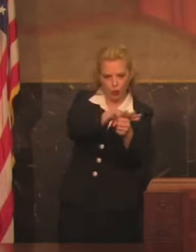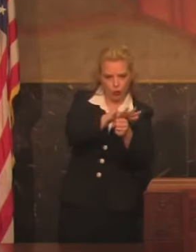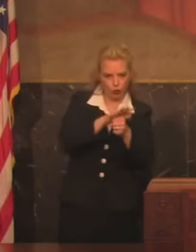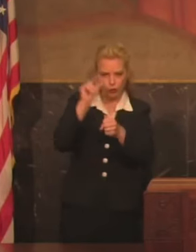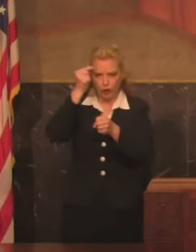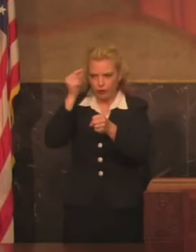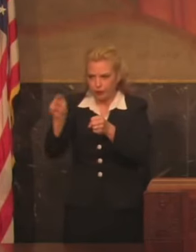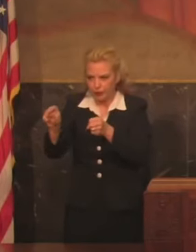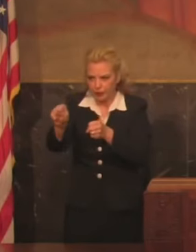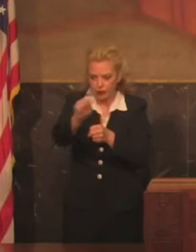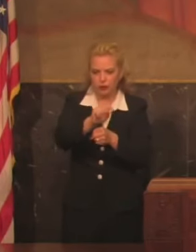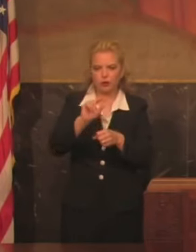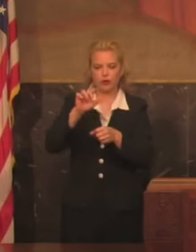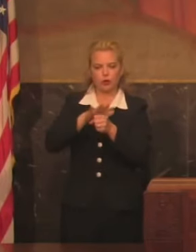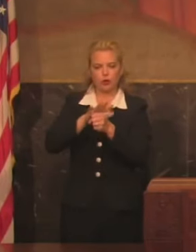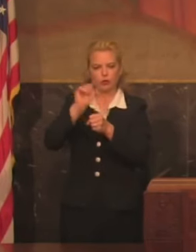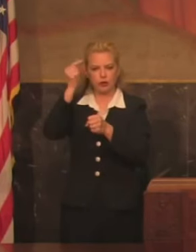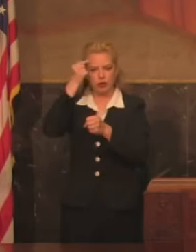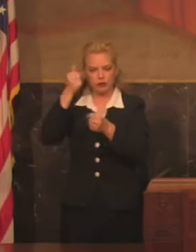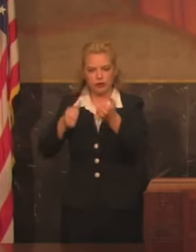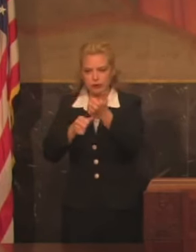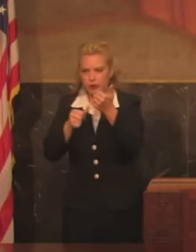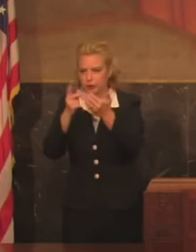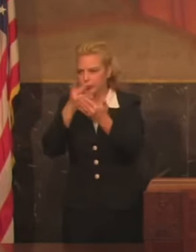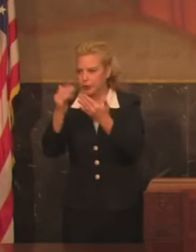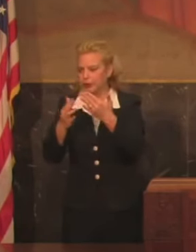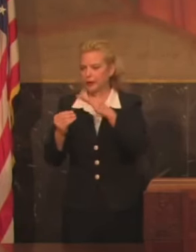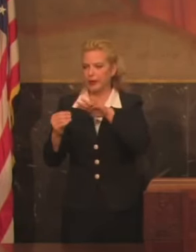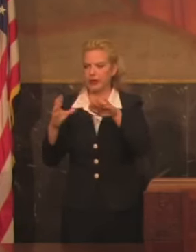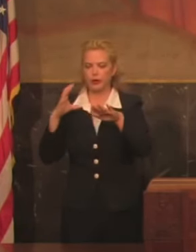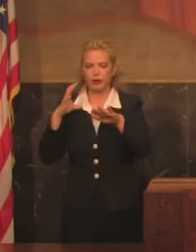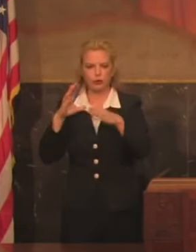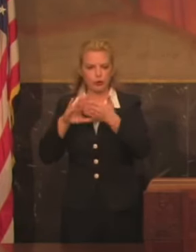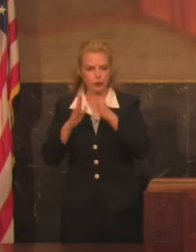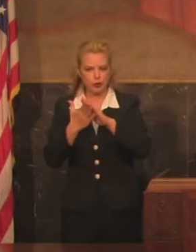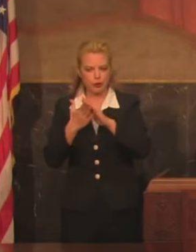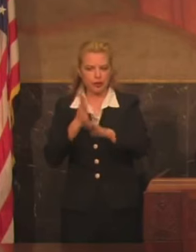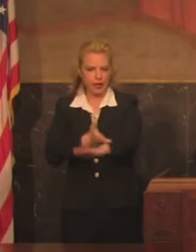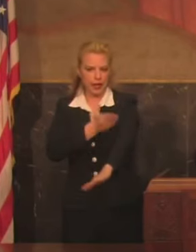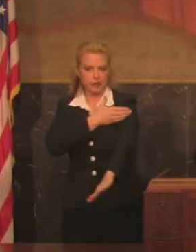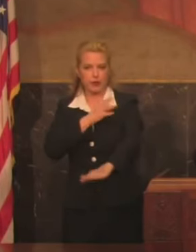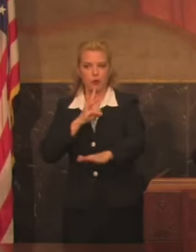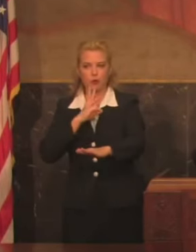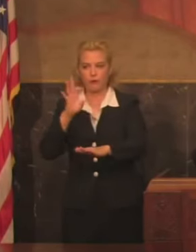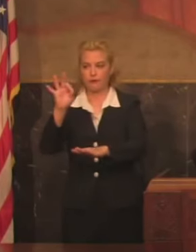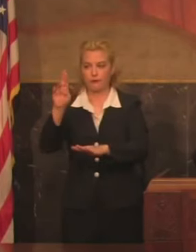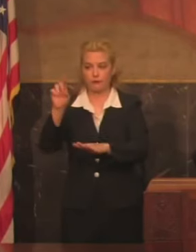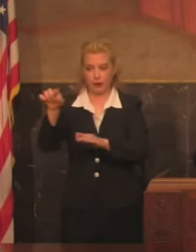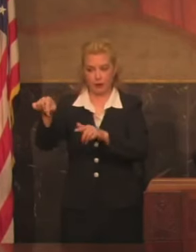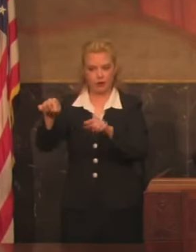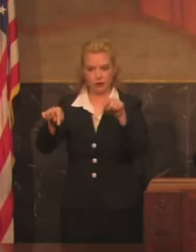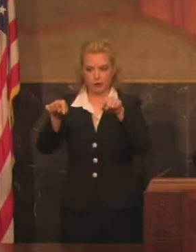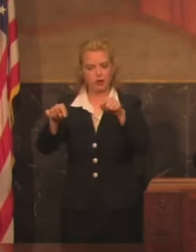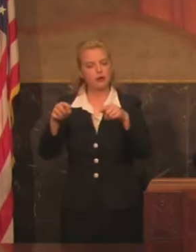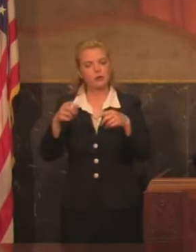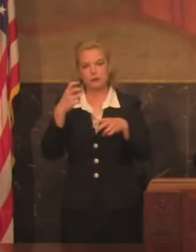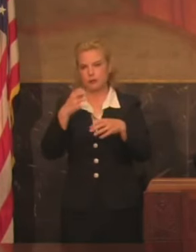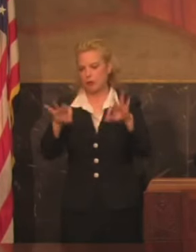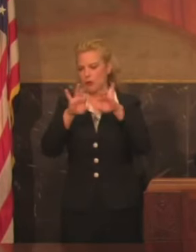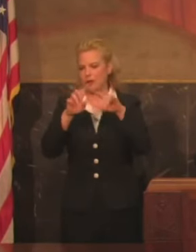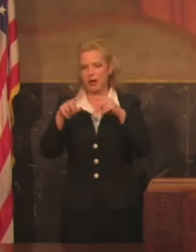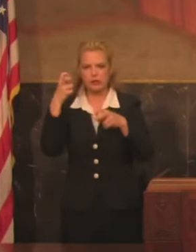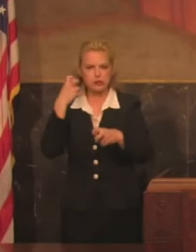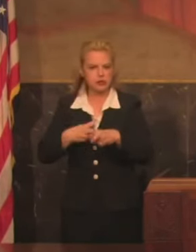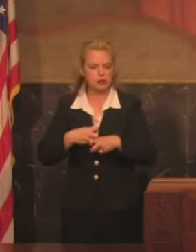the Local Government Assistance Program and the Community Water Enhancement Fund are critically important but have been difficult to fund under